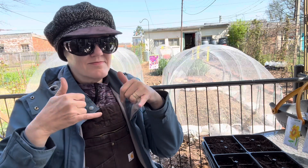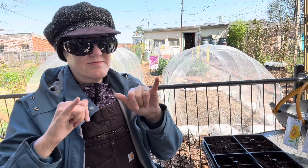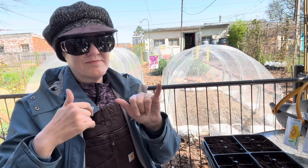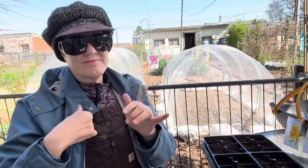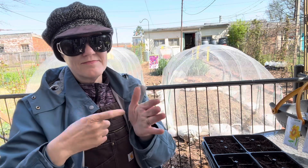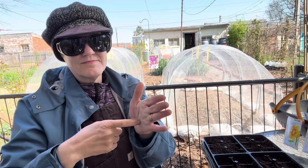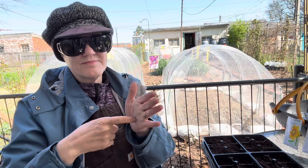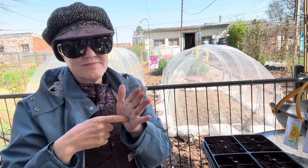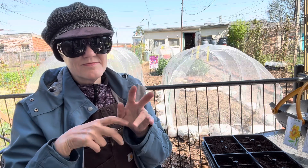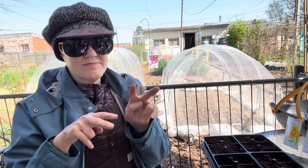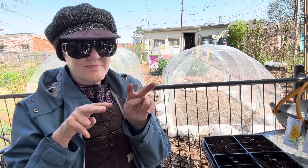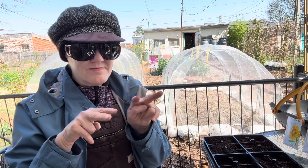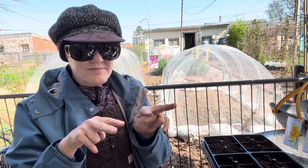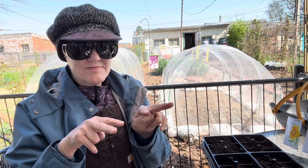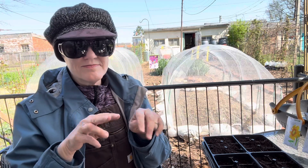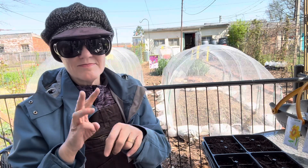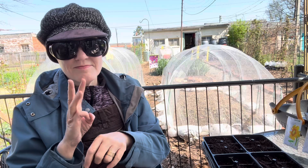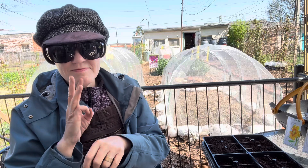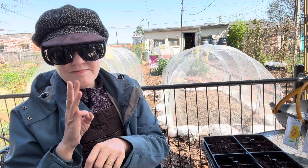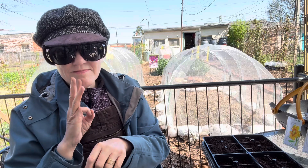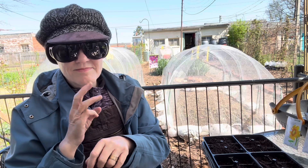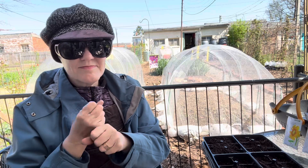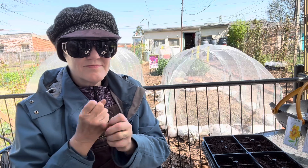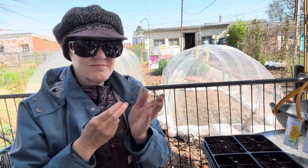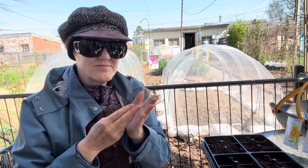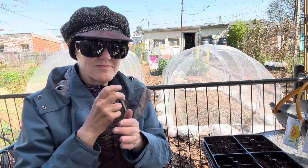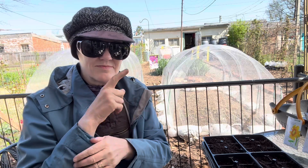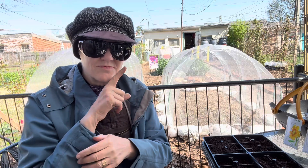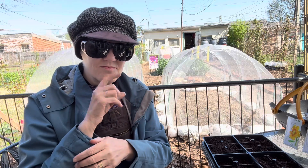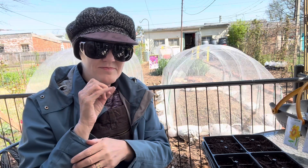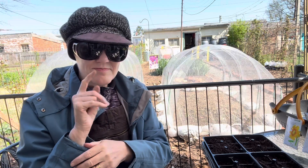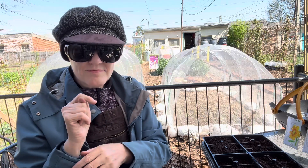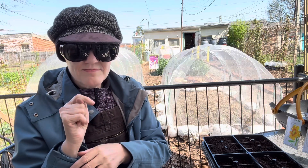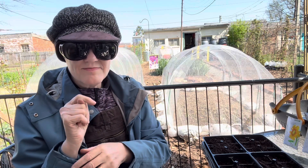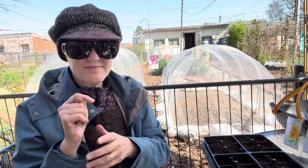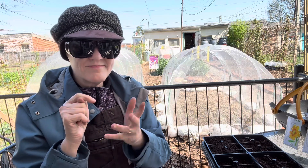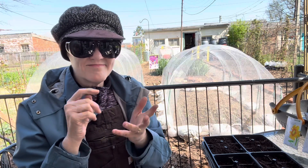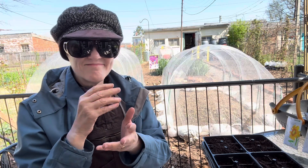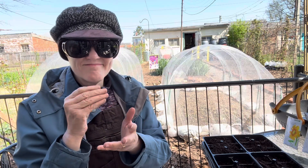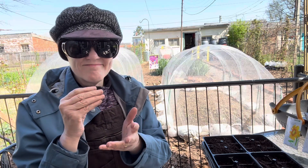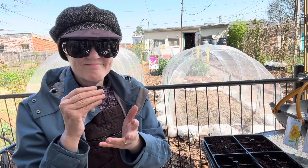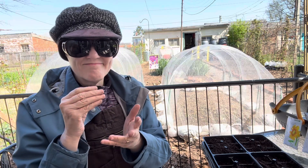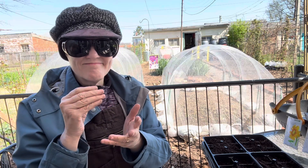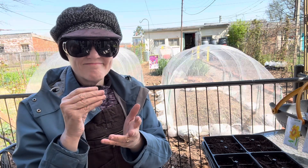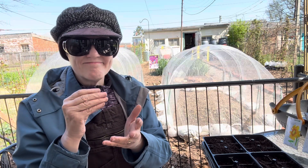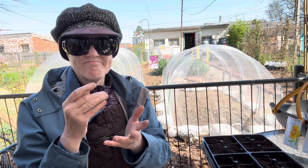the garage, but still, that would take me having to babysit them, water them, and harden them off.